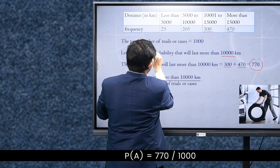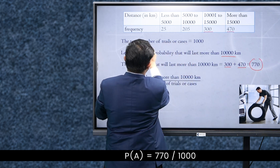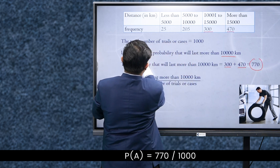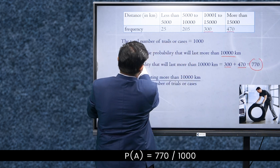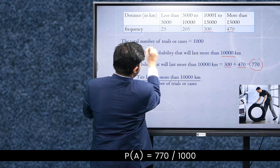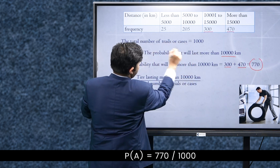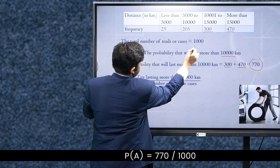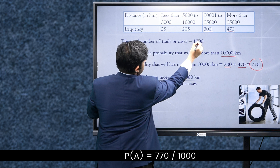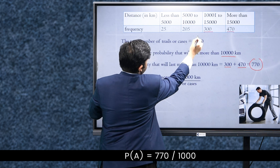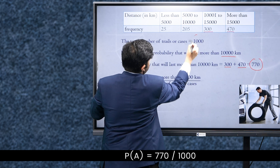770 by 1000.